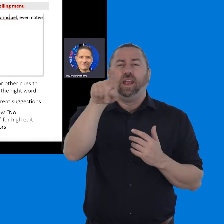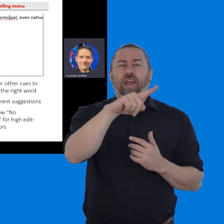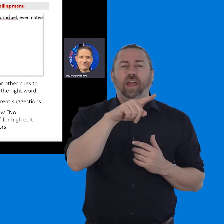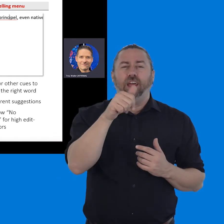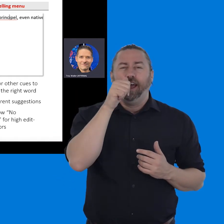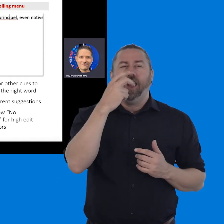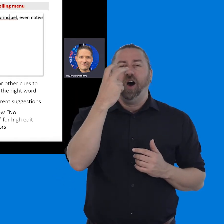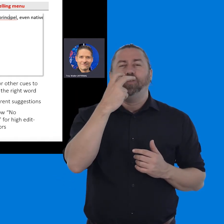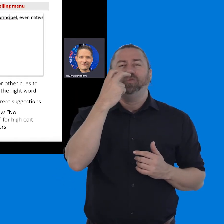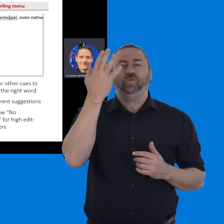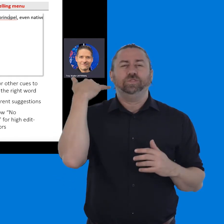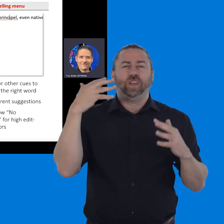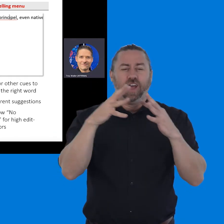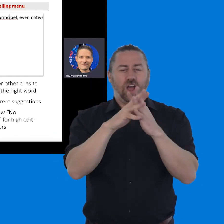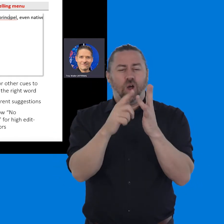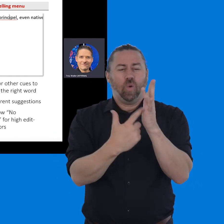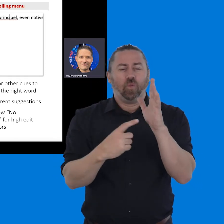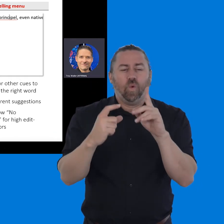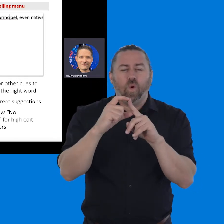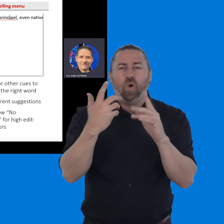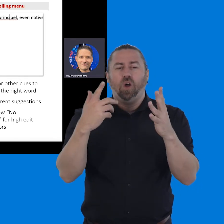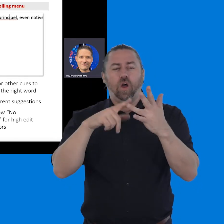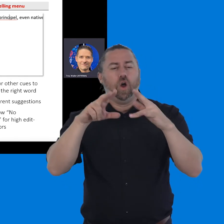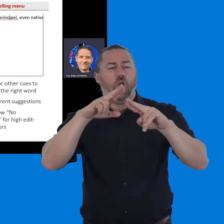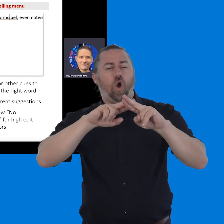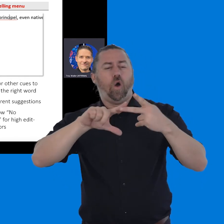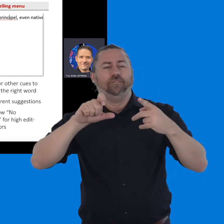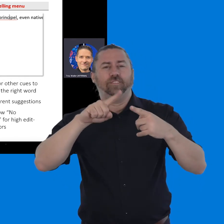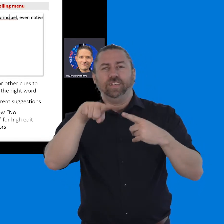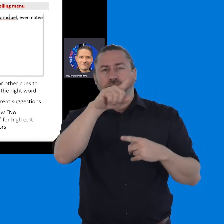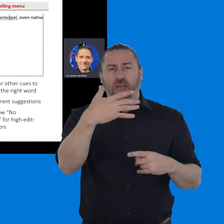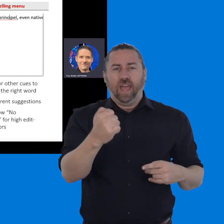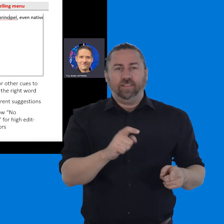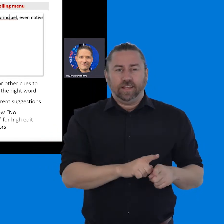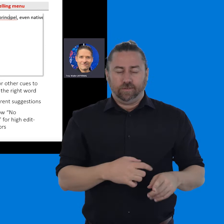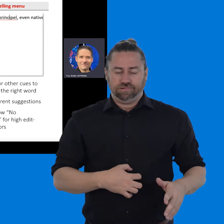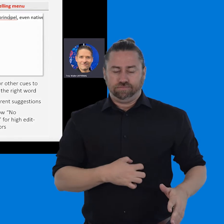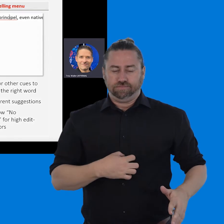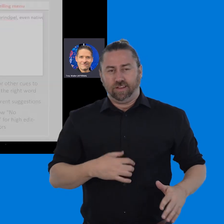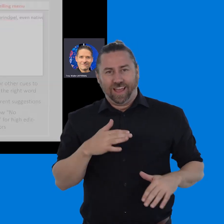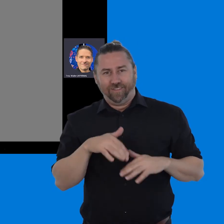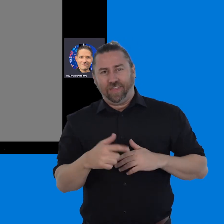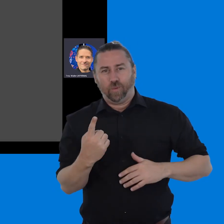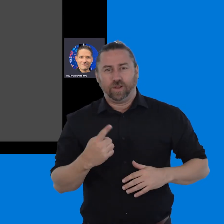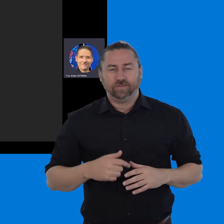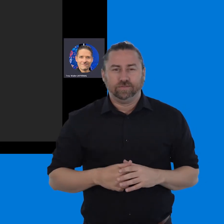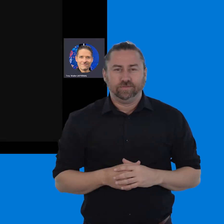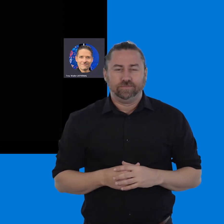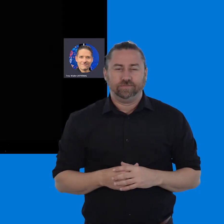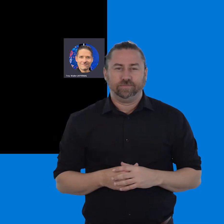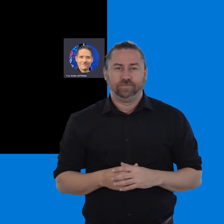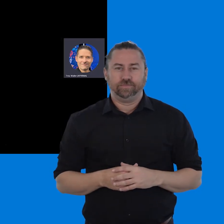you possibly in using older versions of Word or older versions of Office are still experiencing.